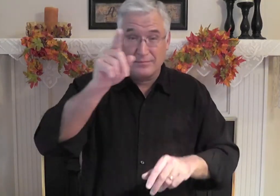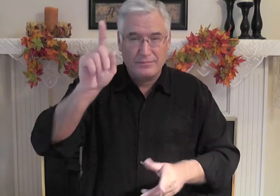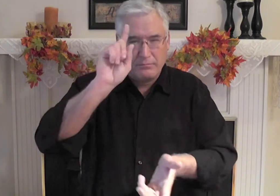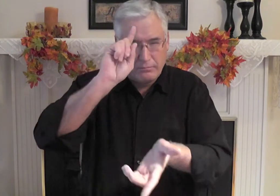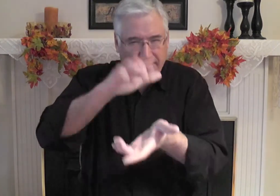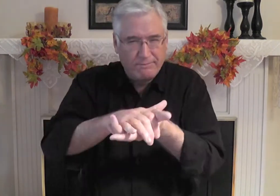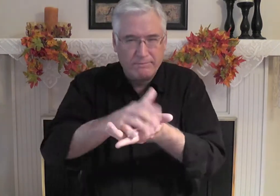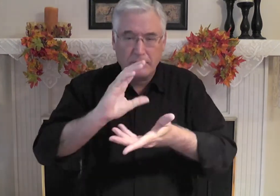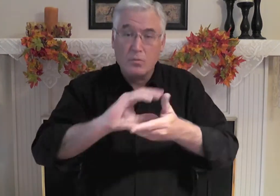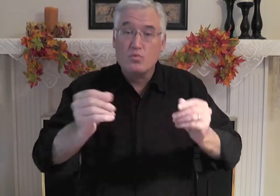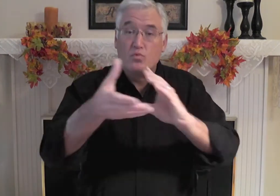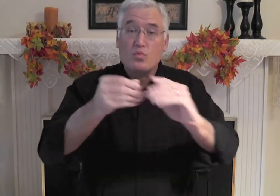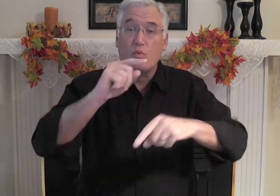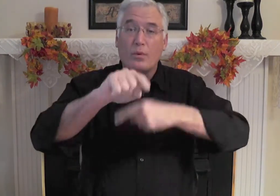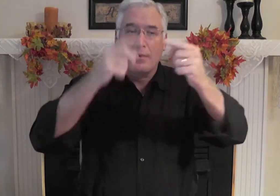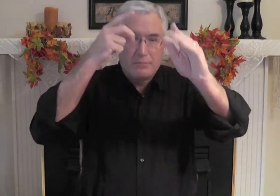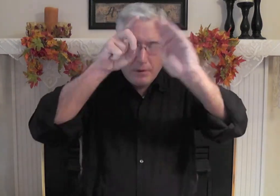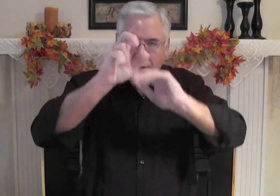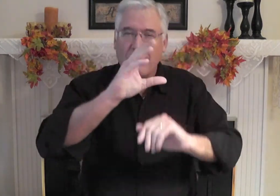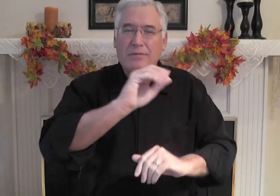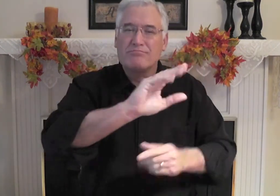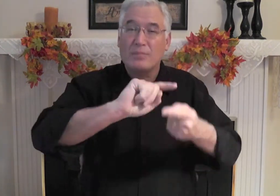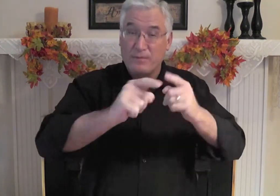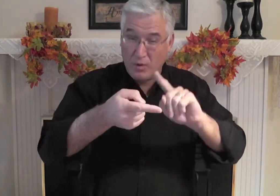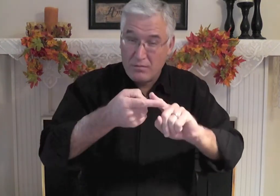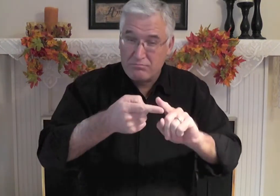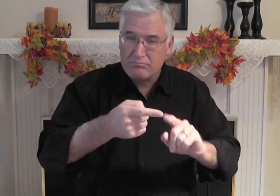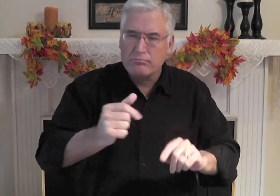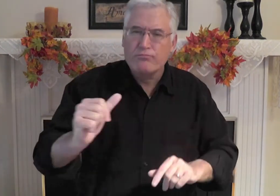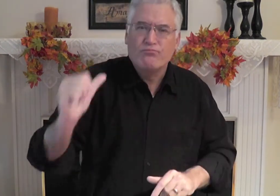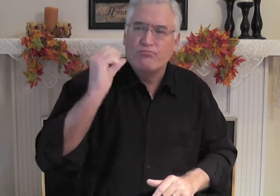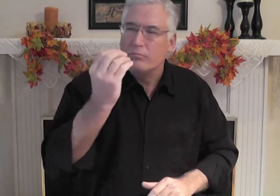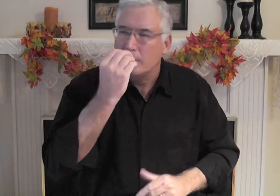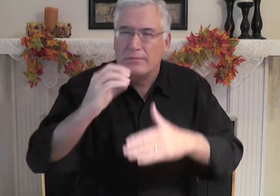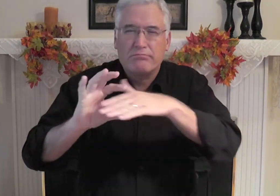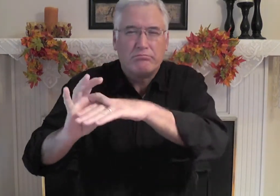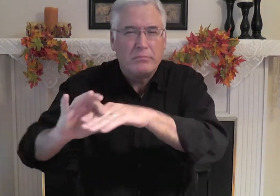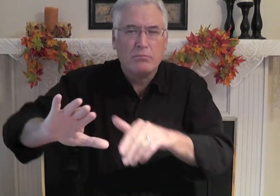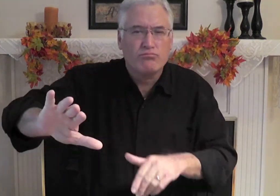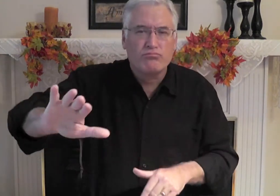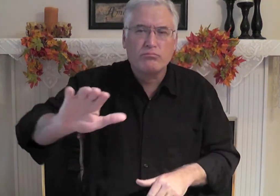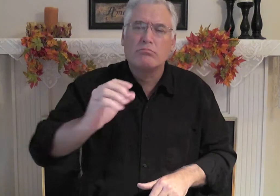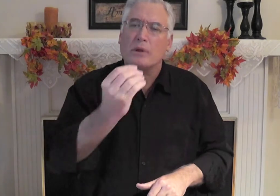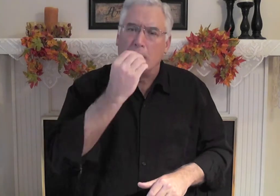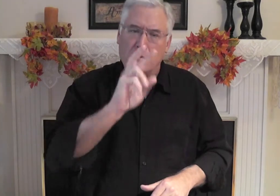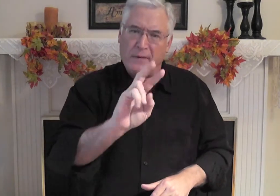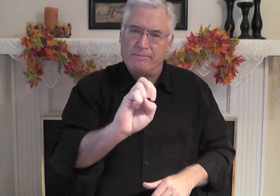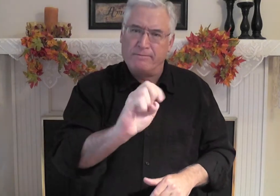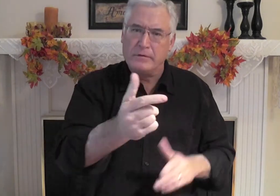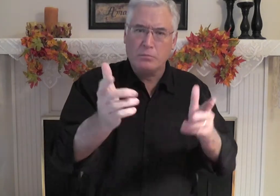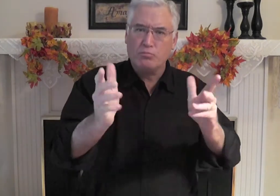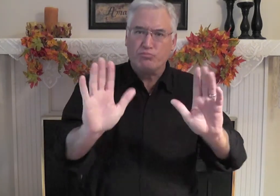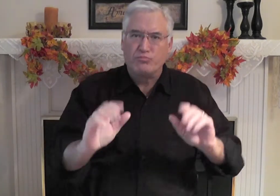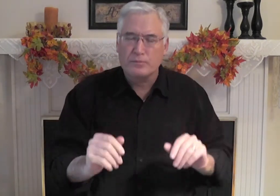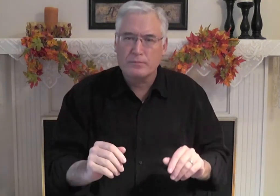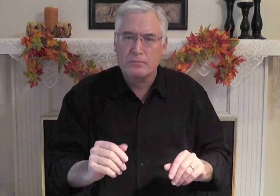There are some people who believe that the story of Daniel and his friends refusing to eat the meat and only